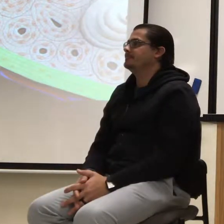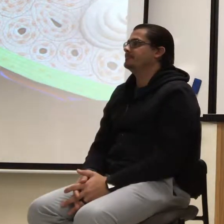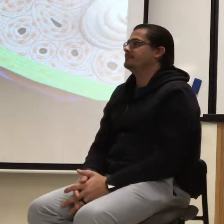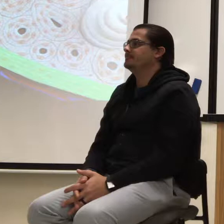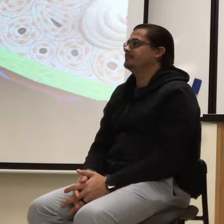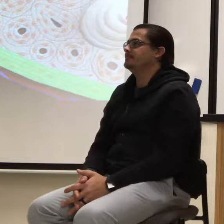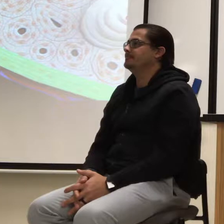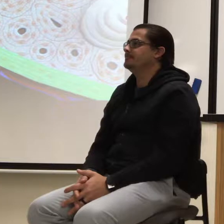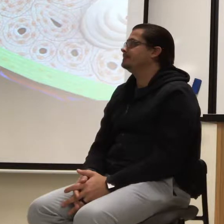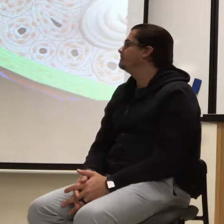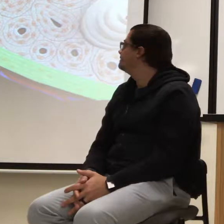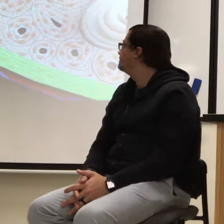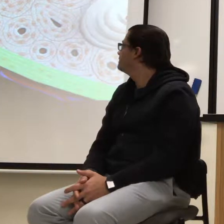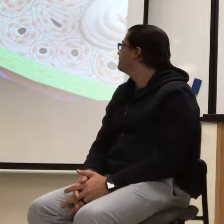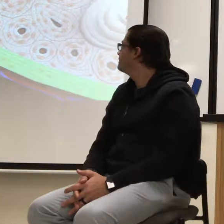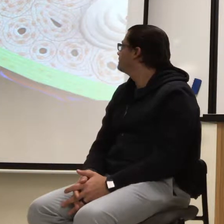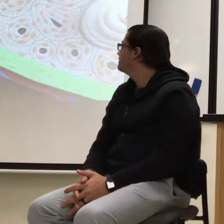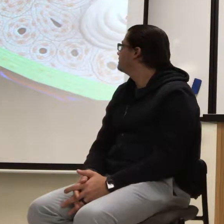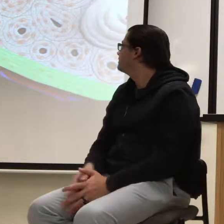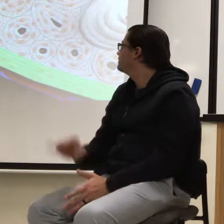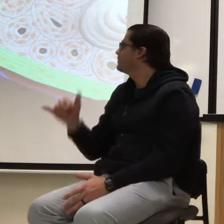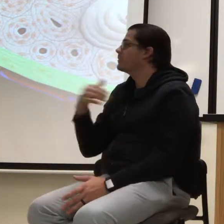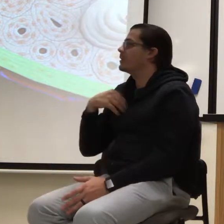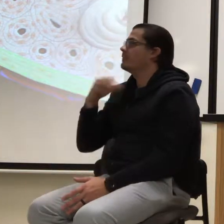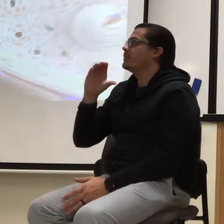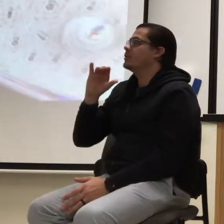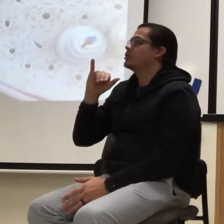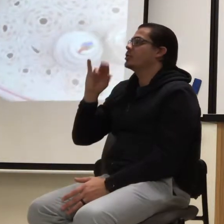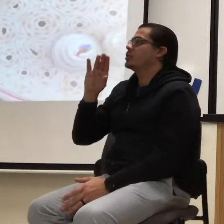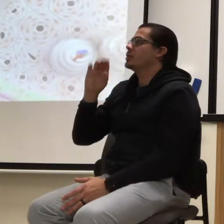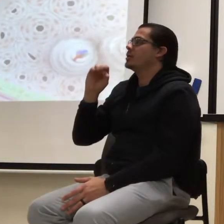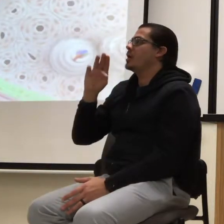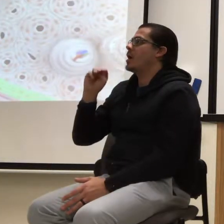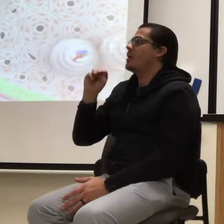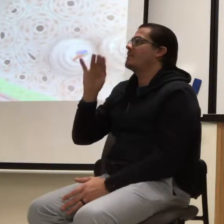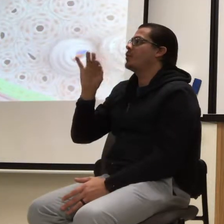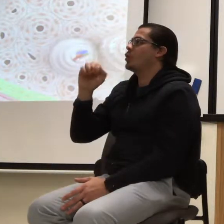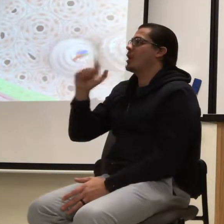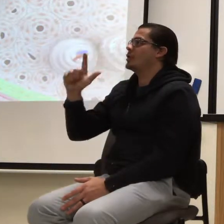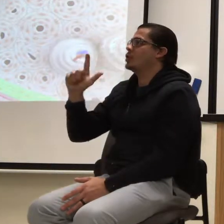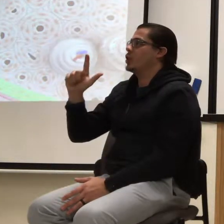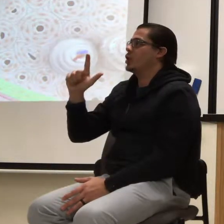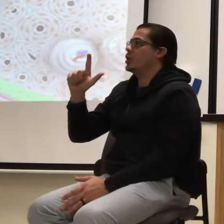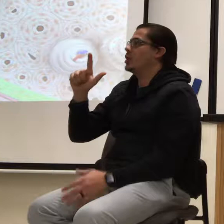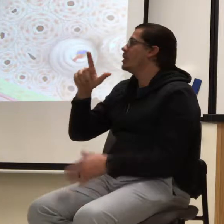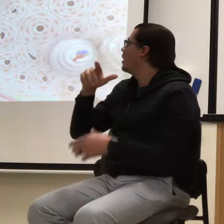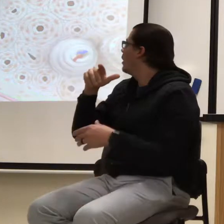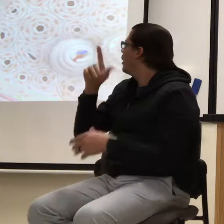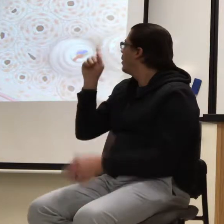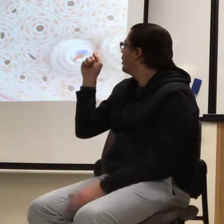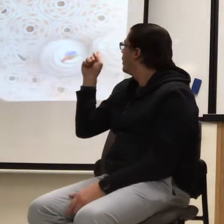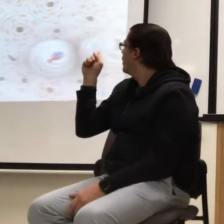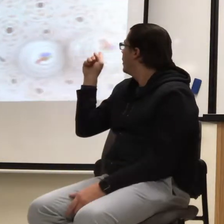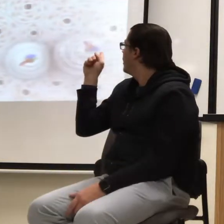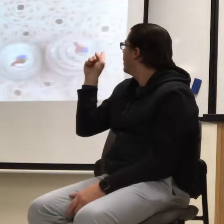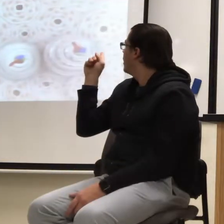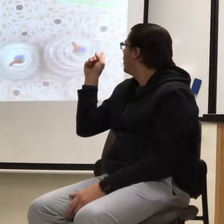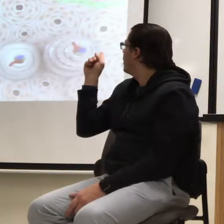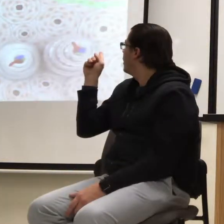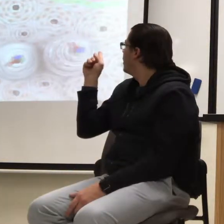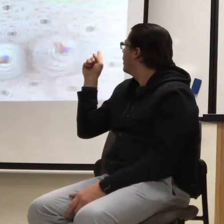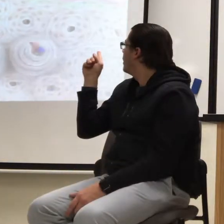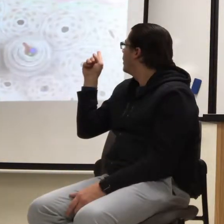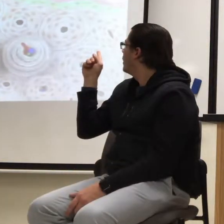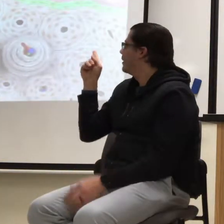But you also have kind of circumferential lamella on the inner part of compact bone, right there. This is kind of like in